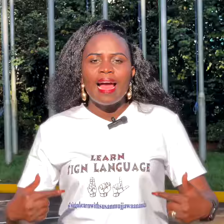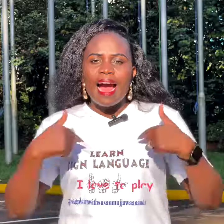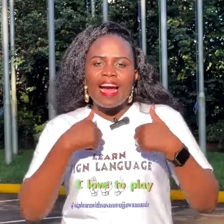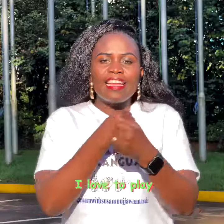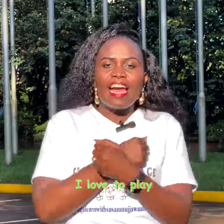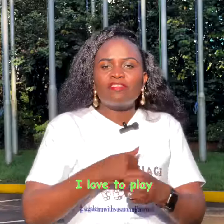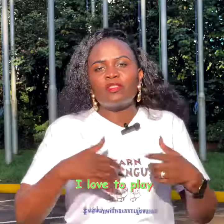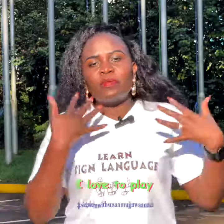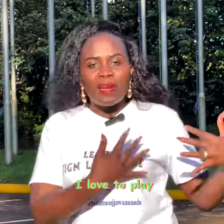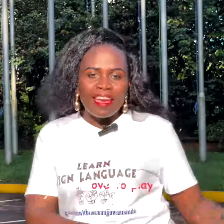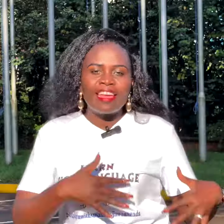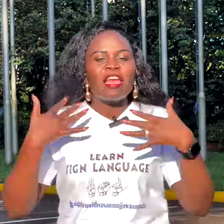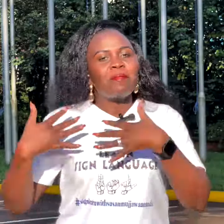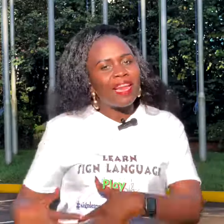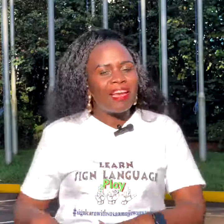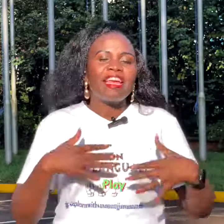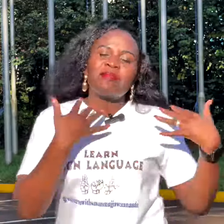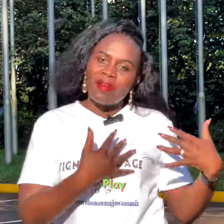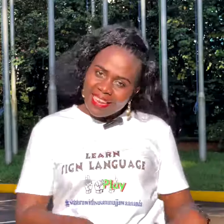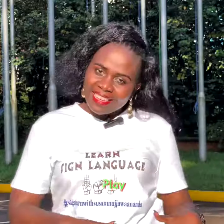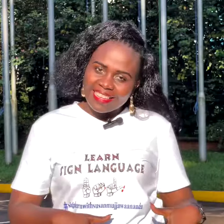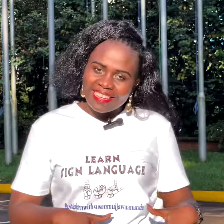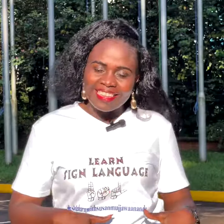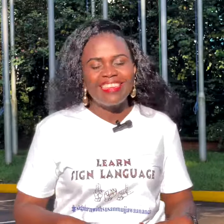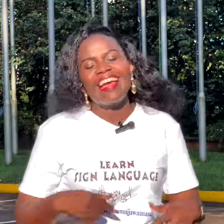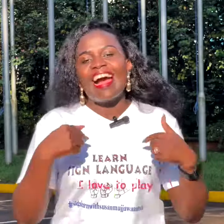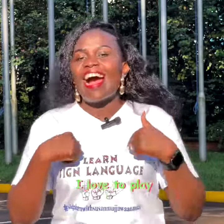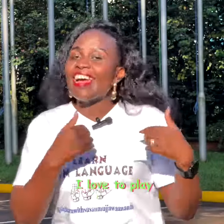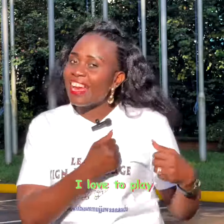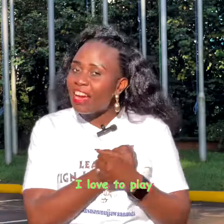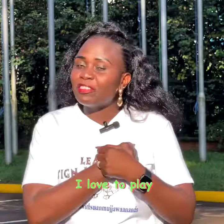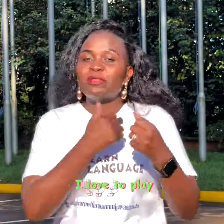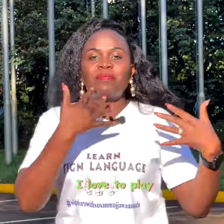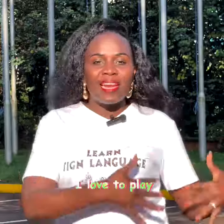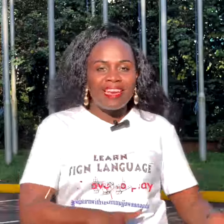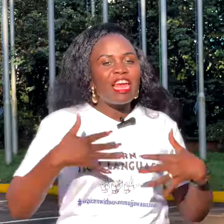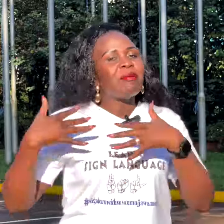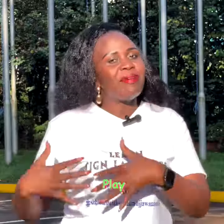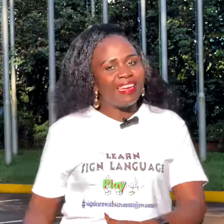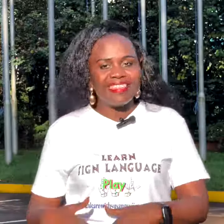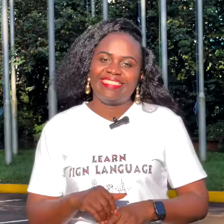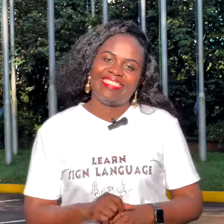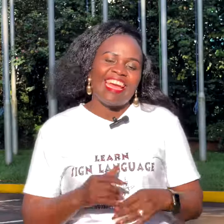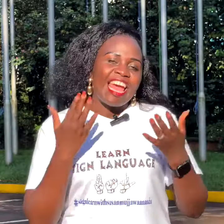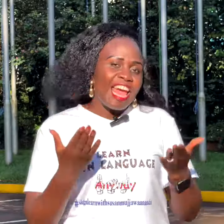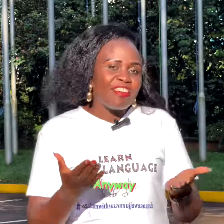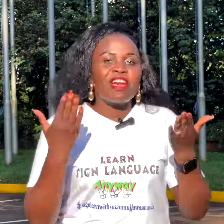I love to play, play, play. I love to play, play. Anyway,